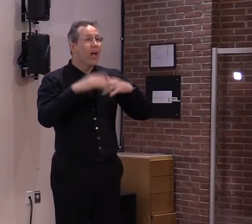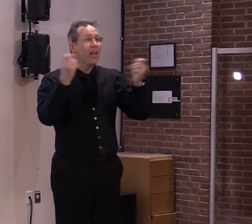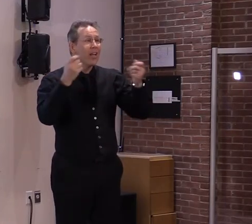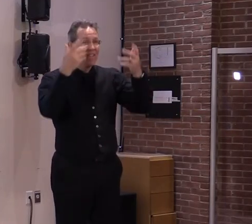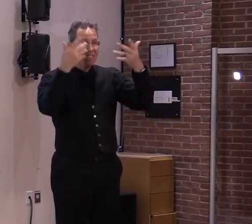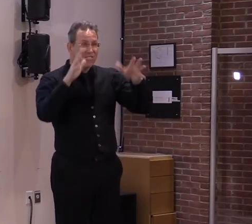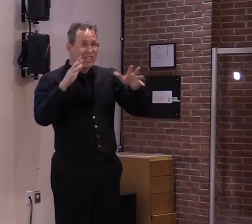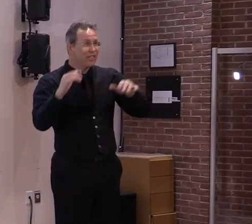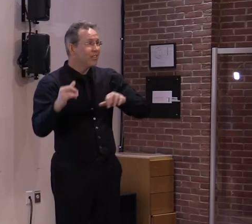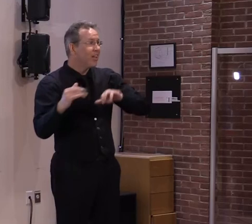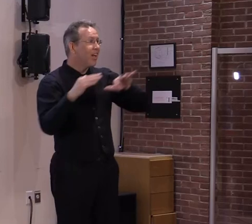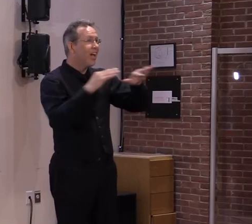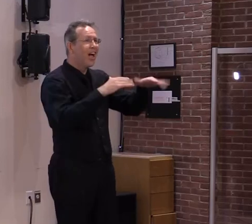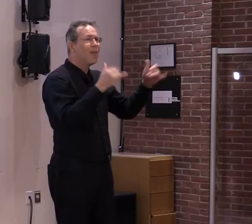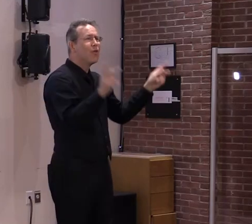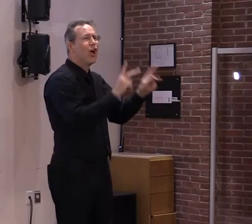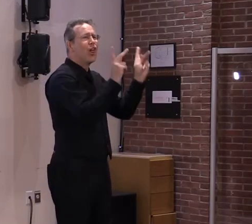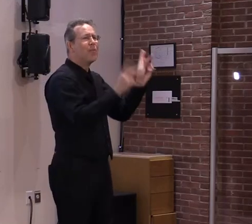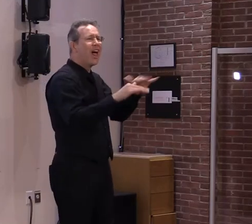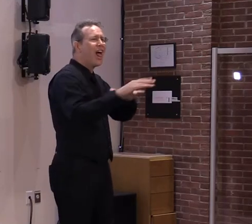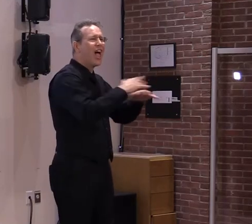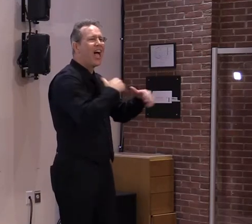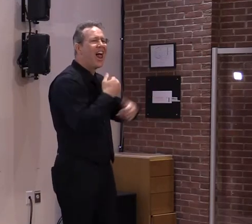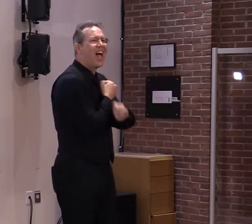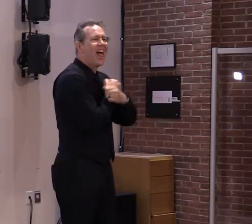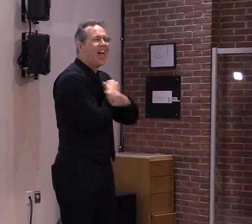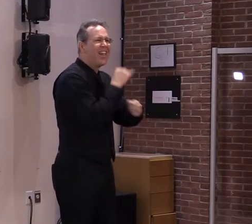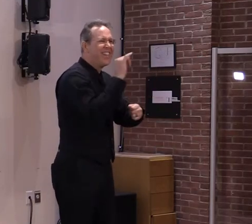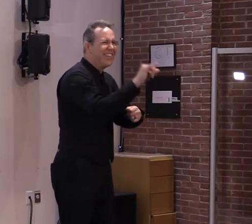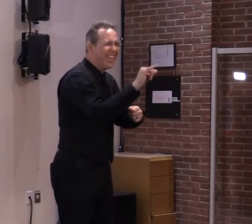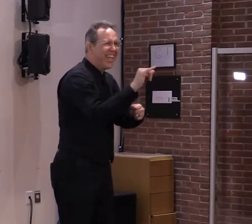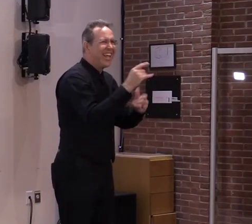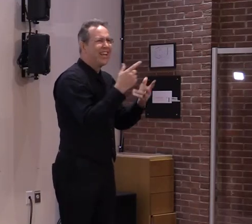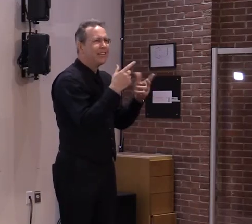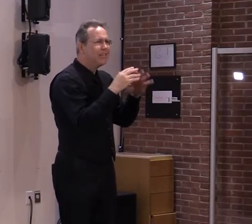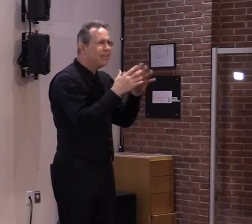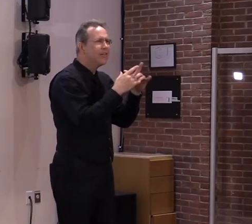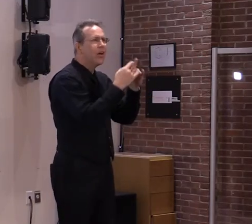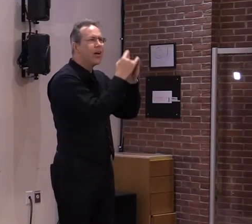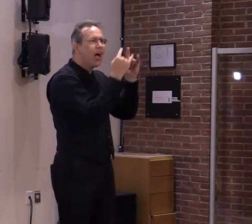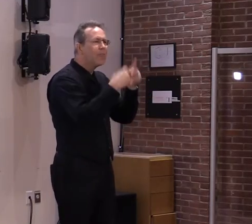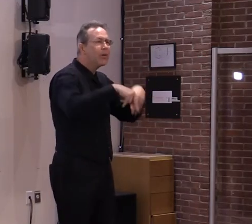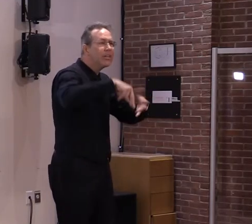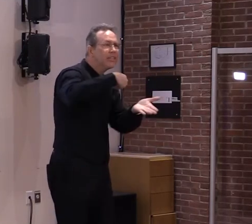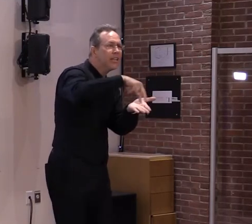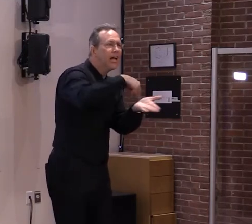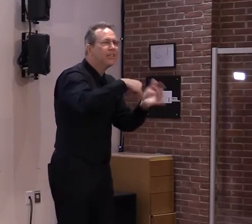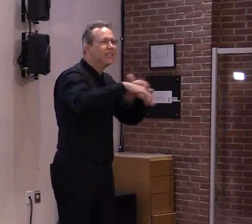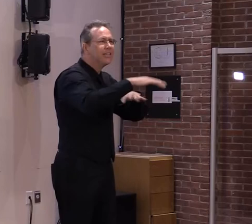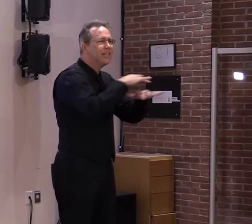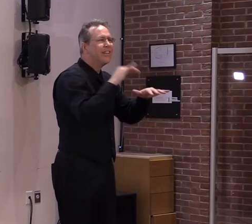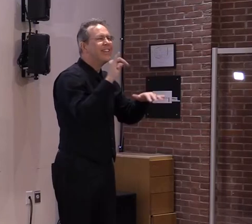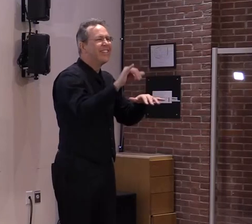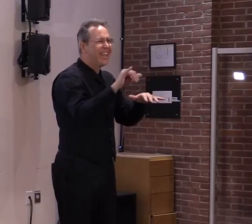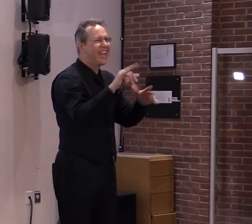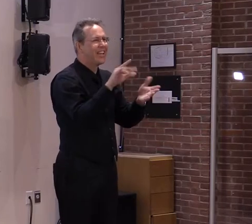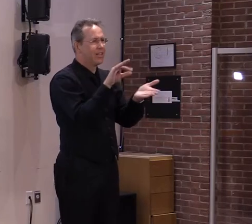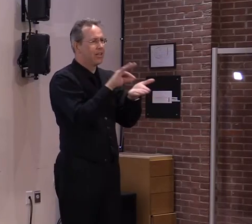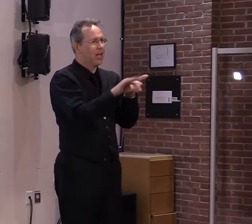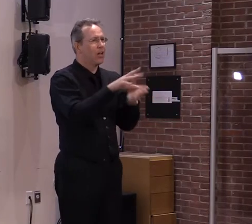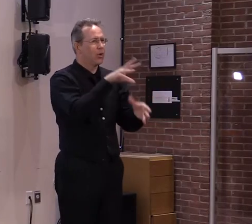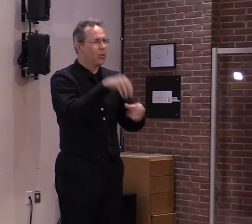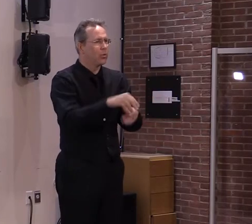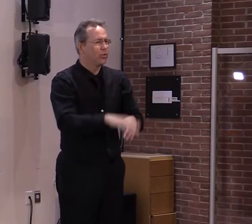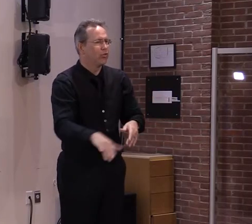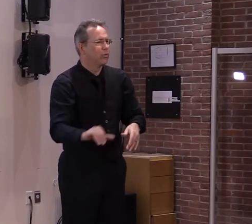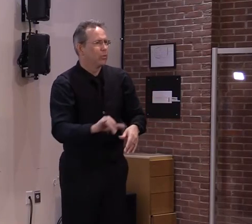you know, gathering and wanting to dance and, you know what I mean? So children would be included in the unvaccinated. And